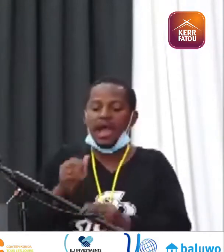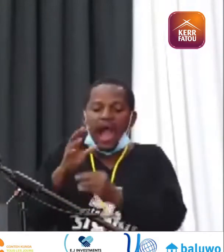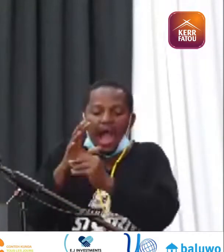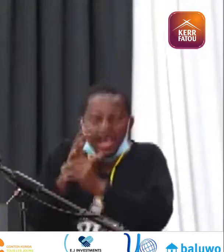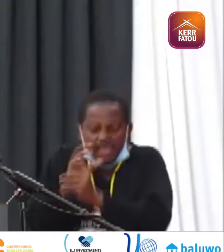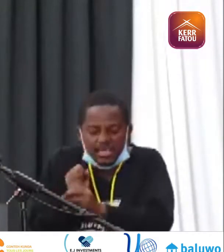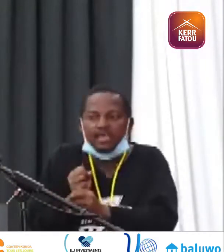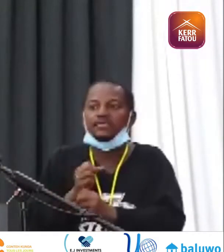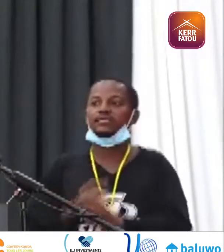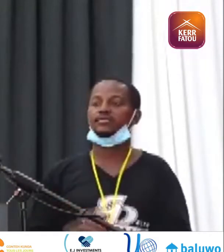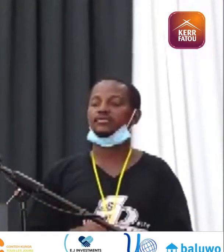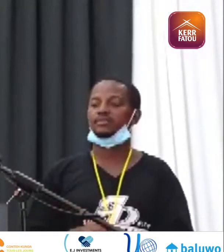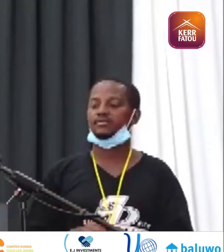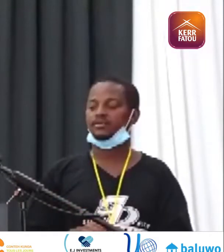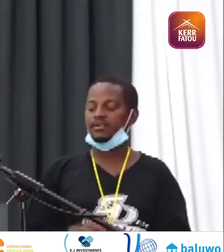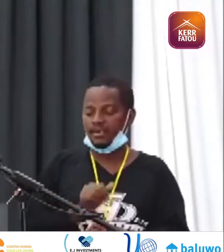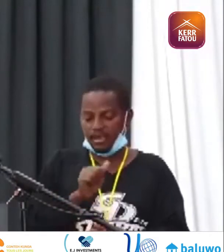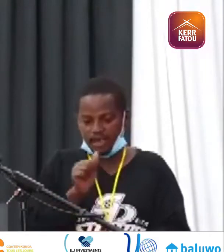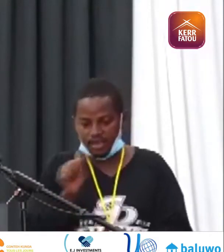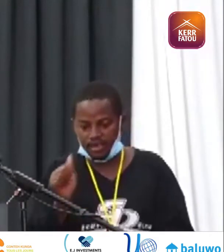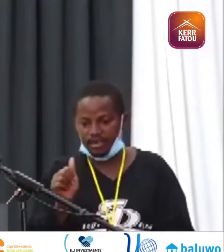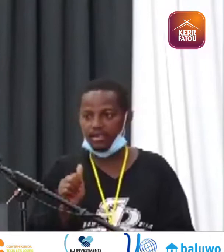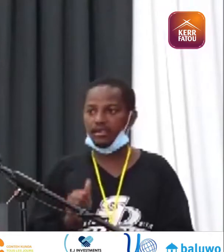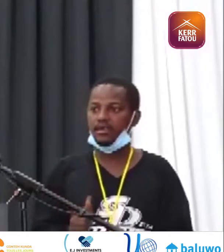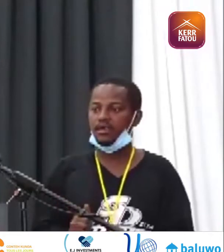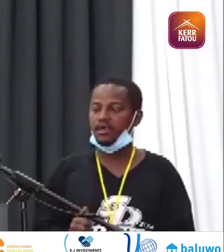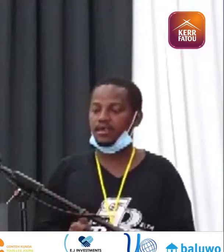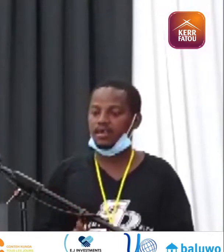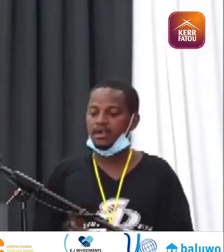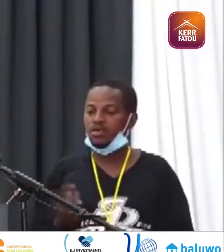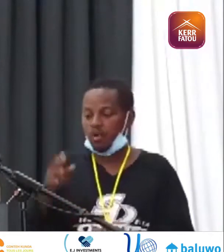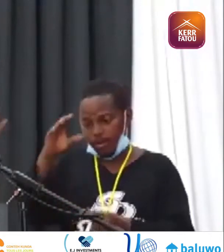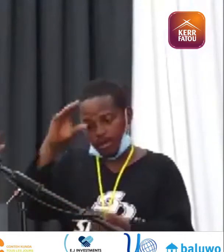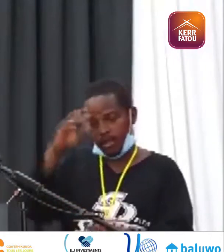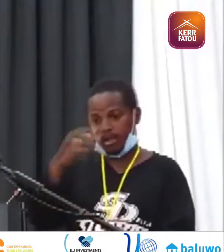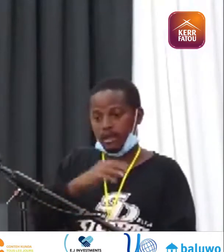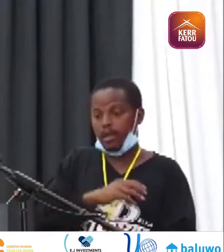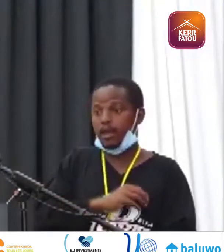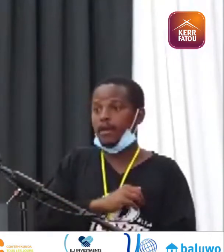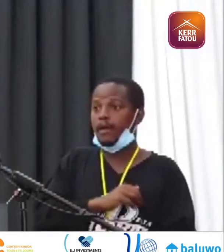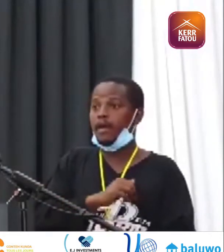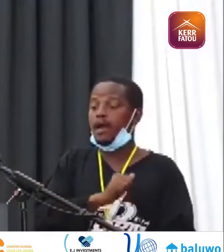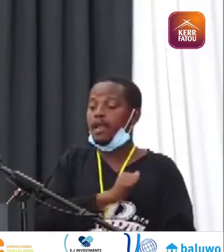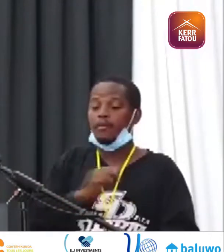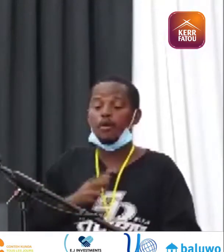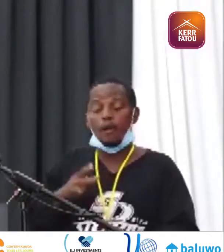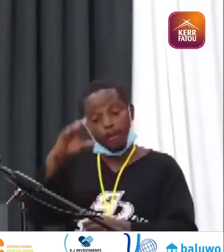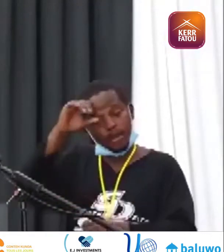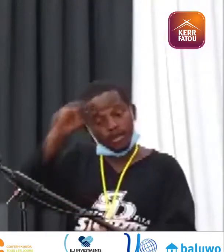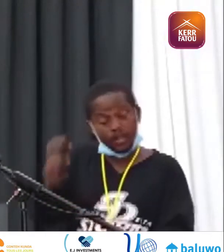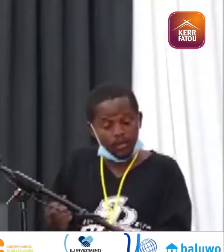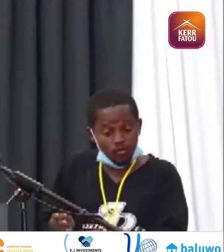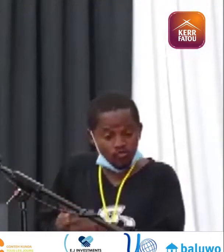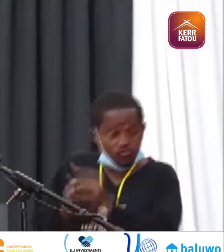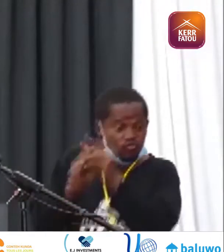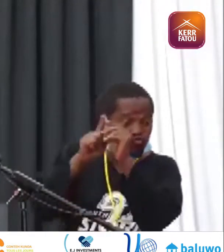assisted and took your president to Brussels to